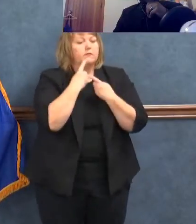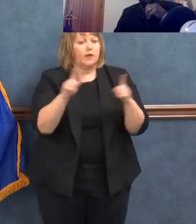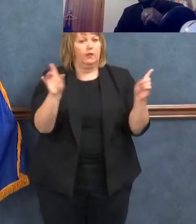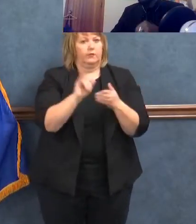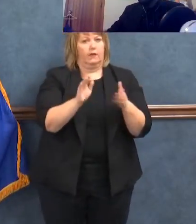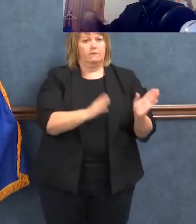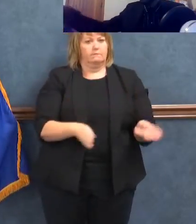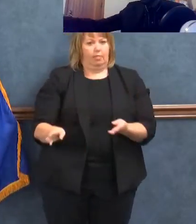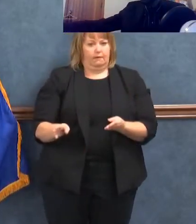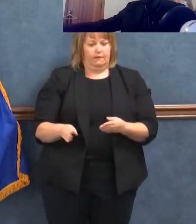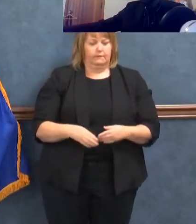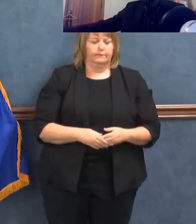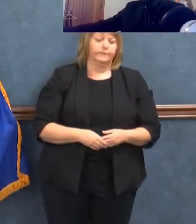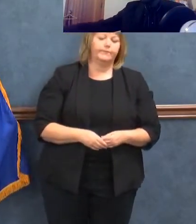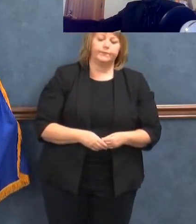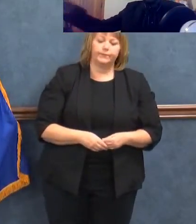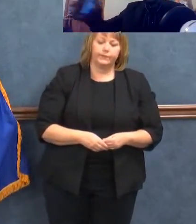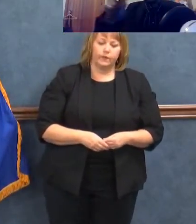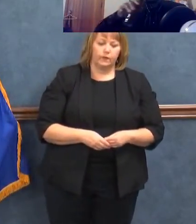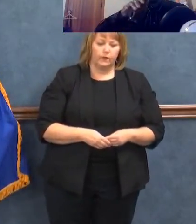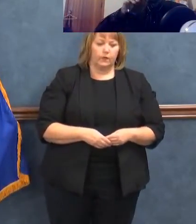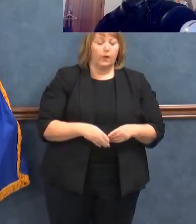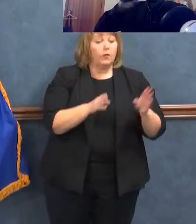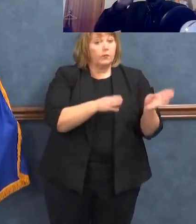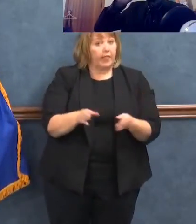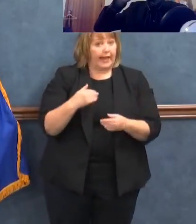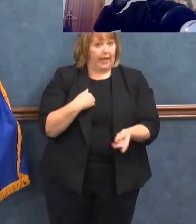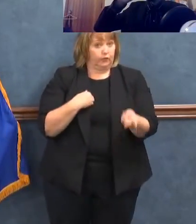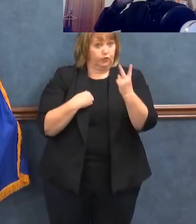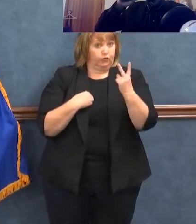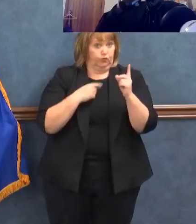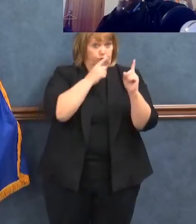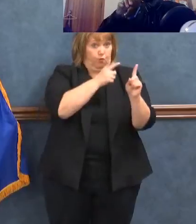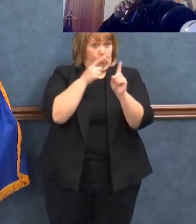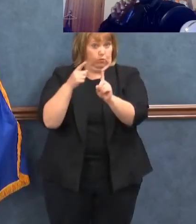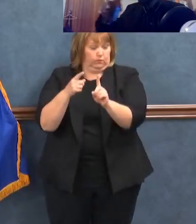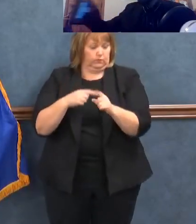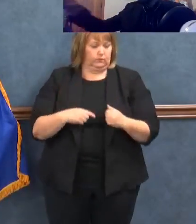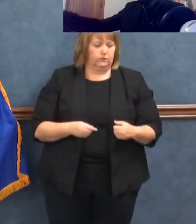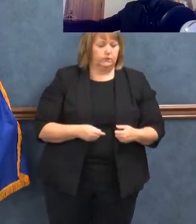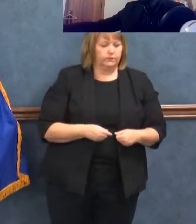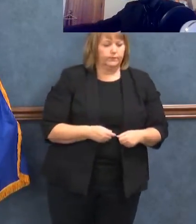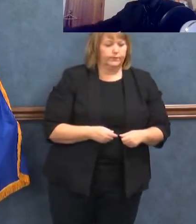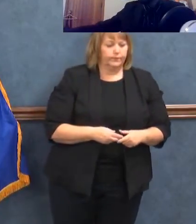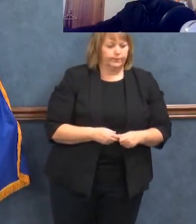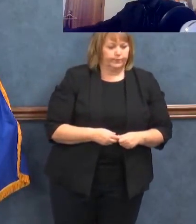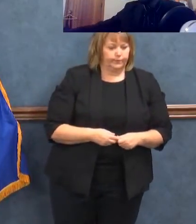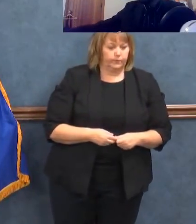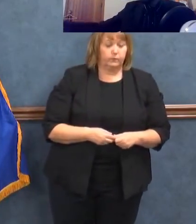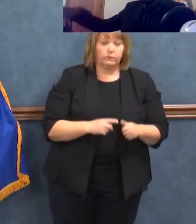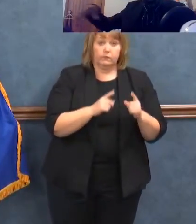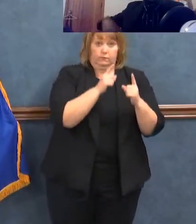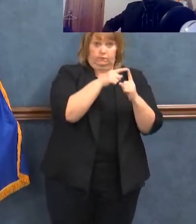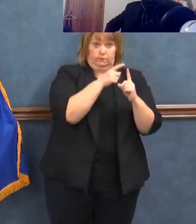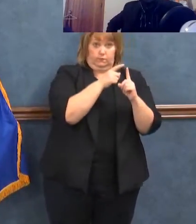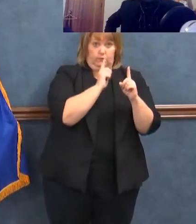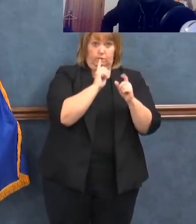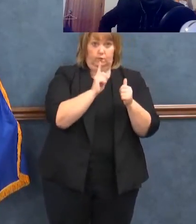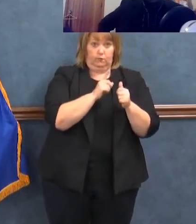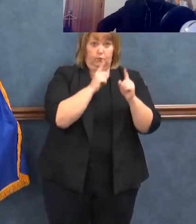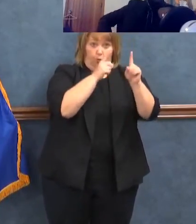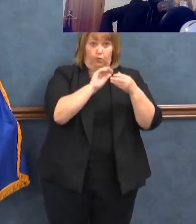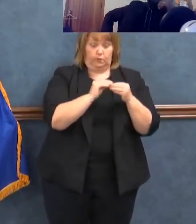goals. Number 1, with this new plan, no business, local government, or individual should be surprised by future